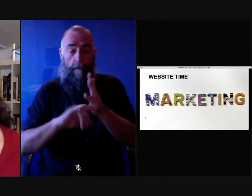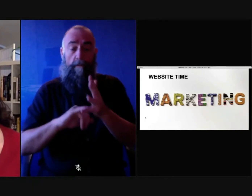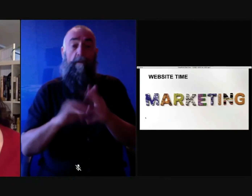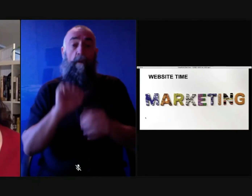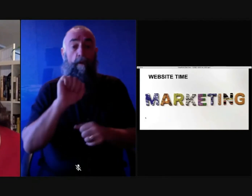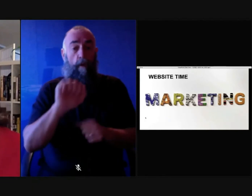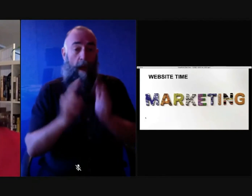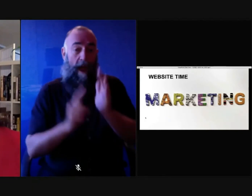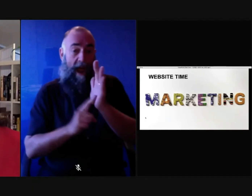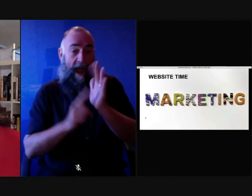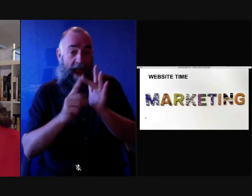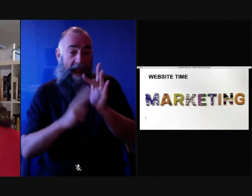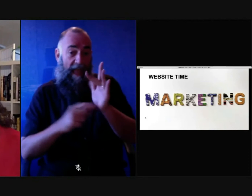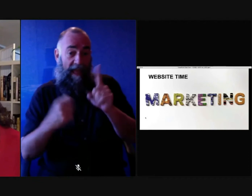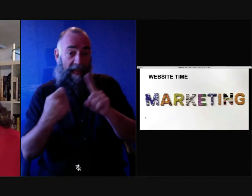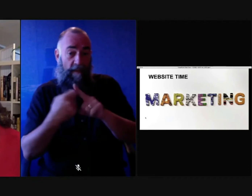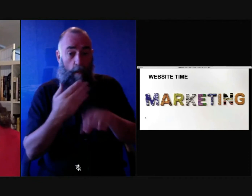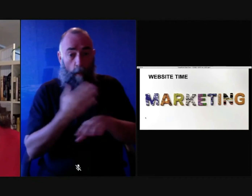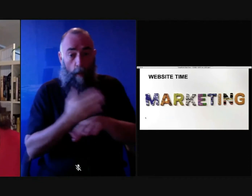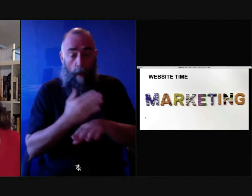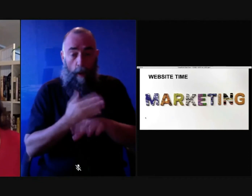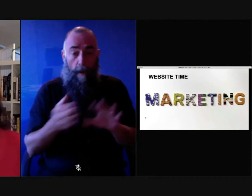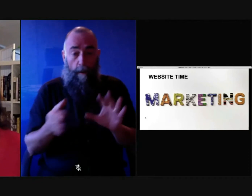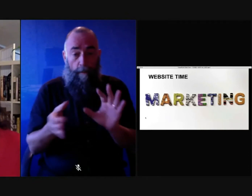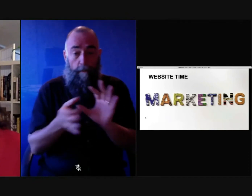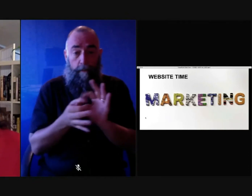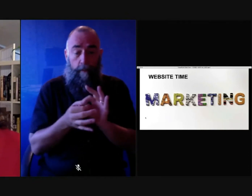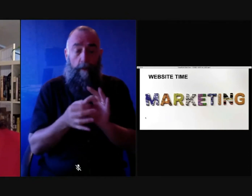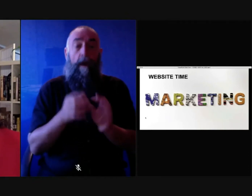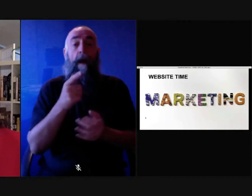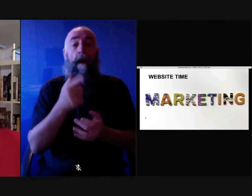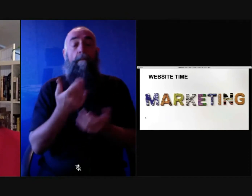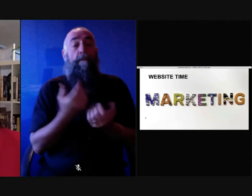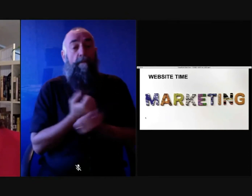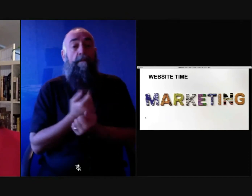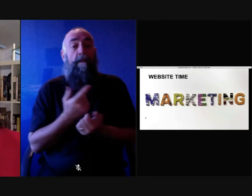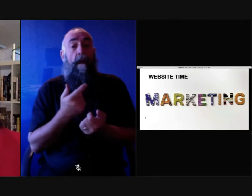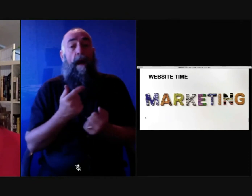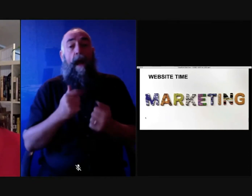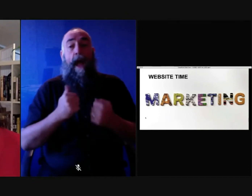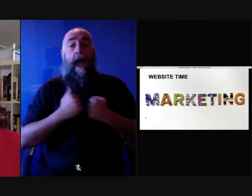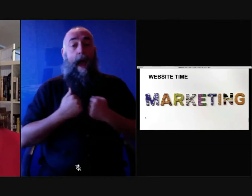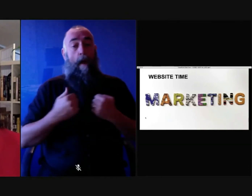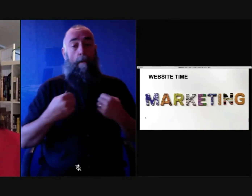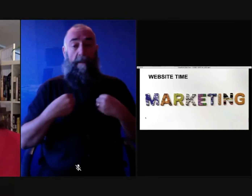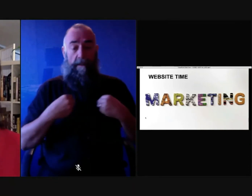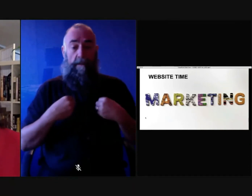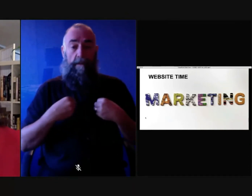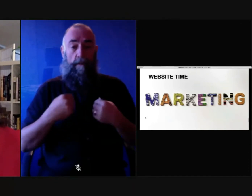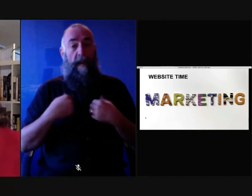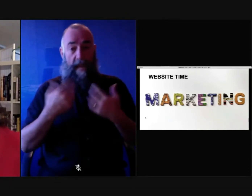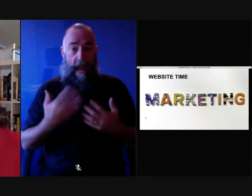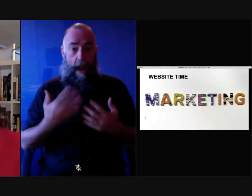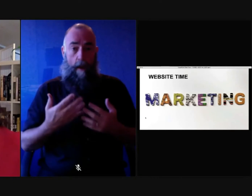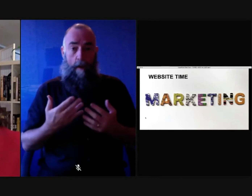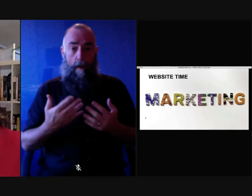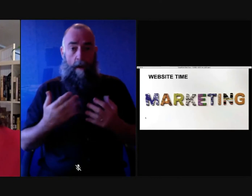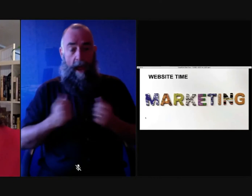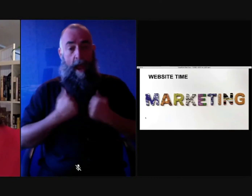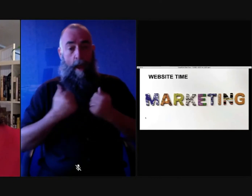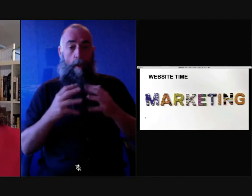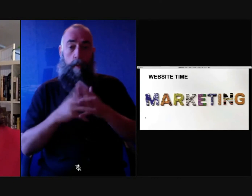but Creative Plus Business is going through a bit of a website overhaul at the moment because I am taking my own medicine on this